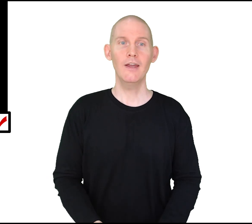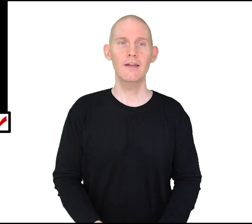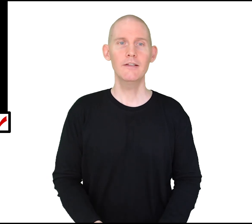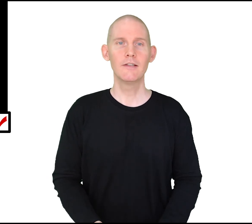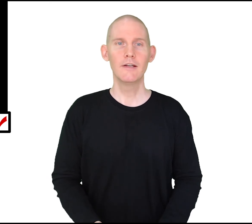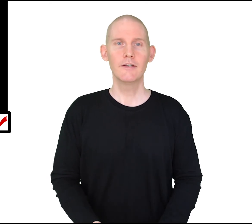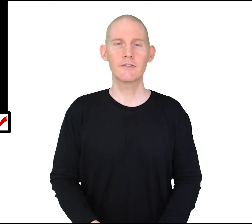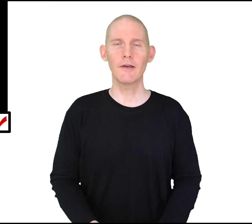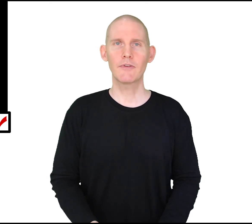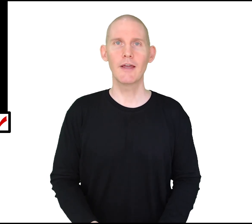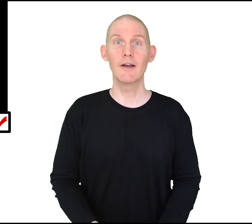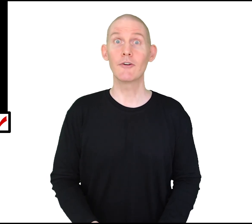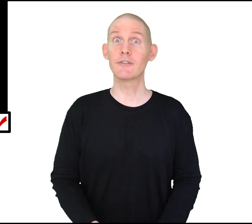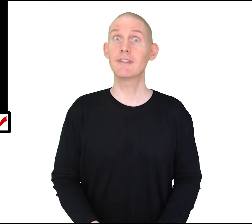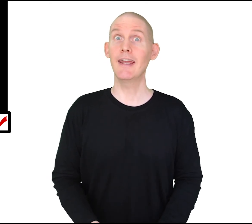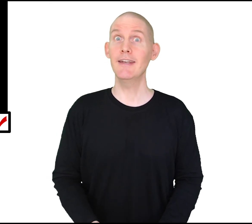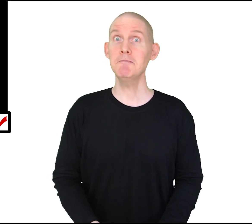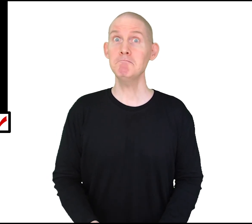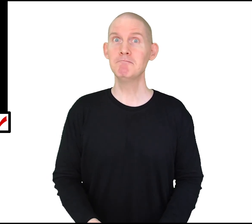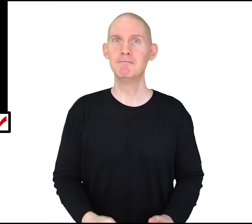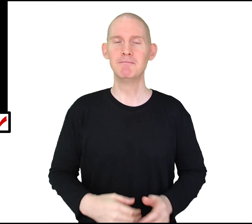And Seth can understanding.